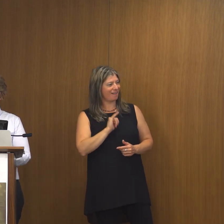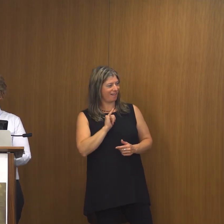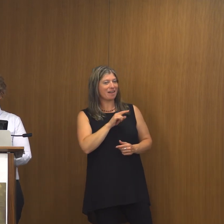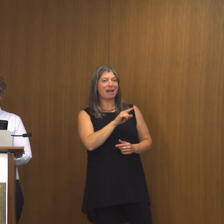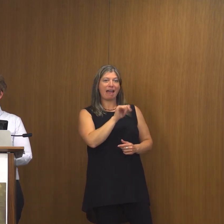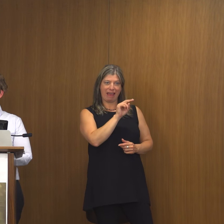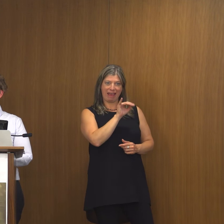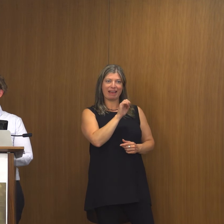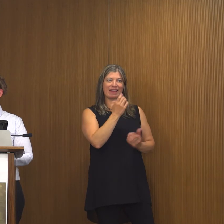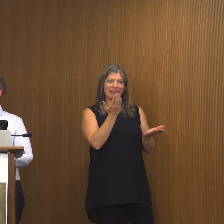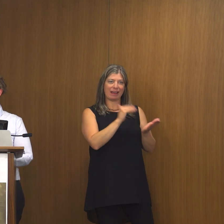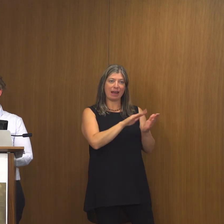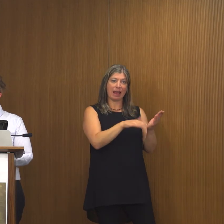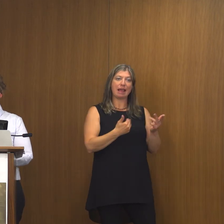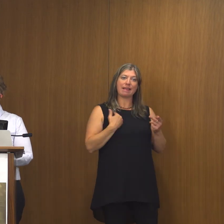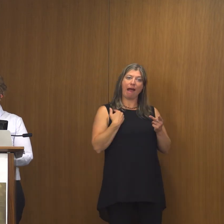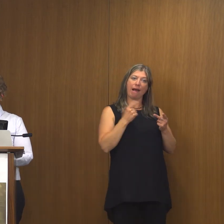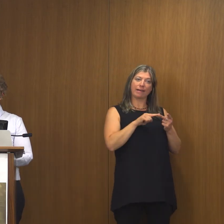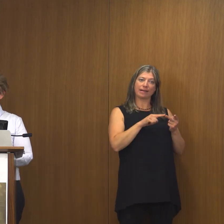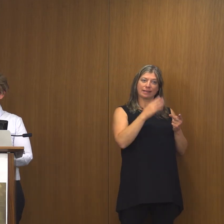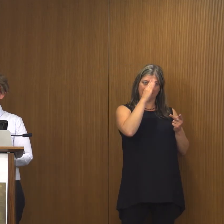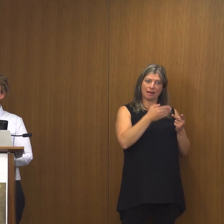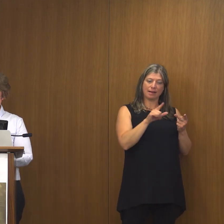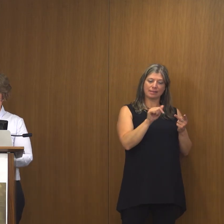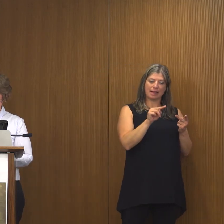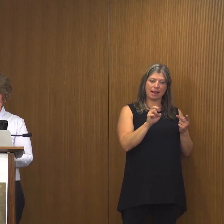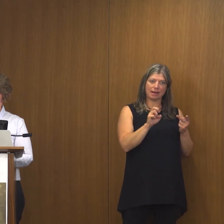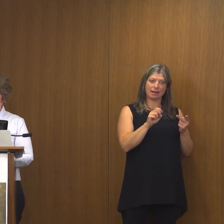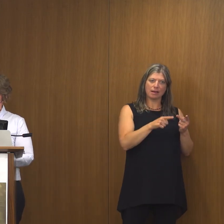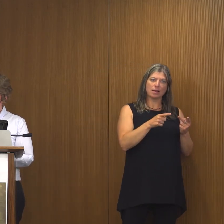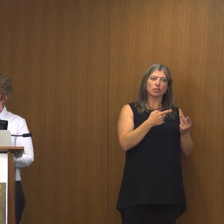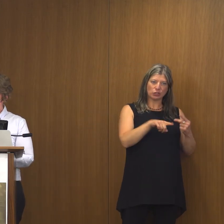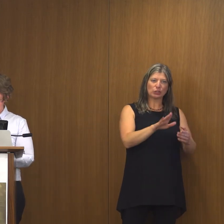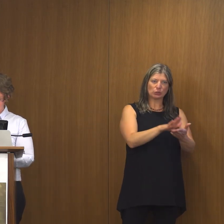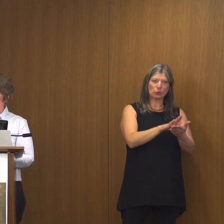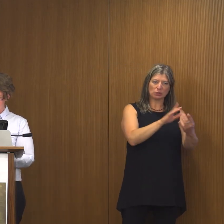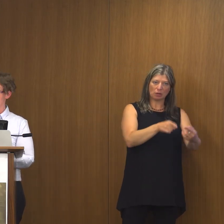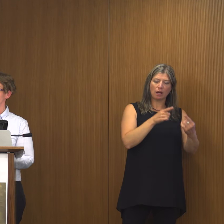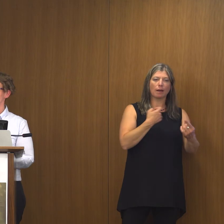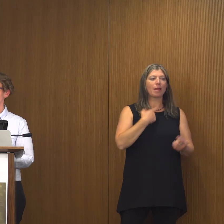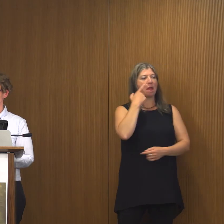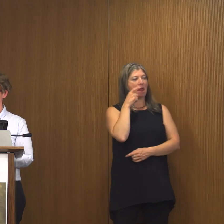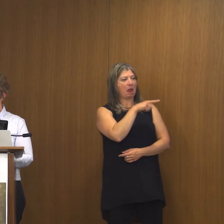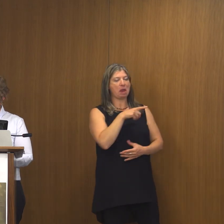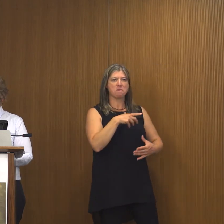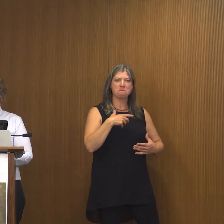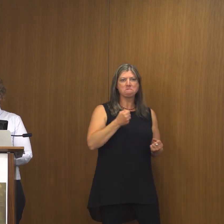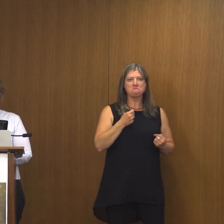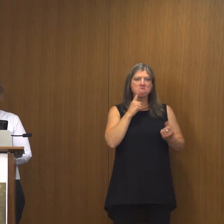again. Her younger son, Sweet Zane, was struggling at school, where he felt overwhelmed and he would lash